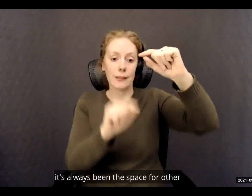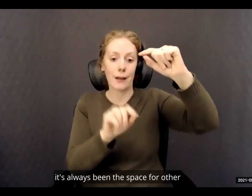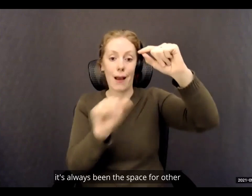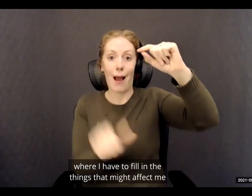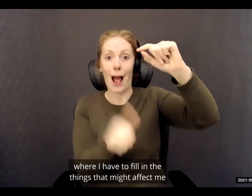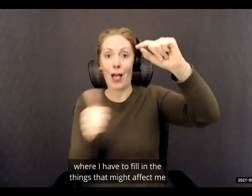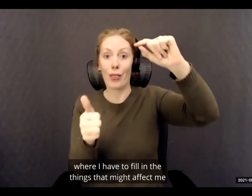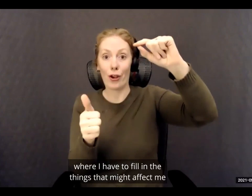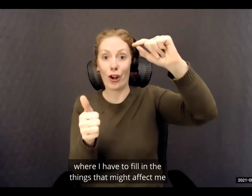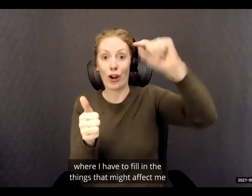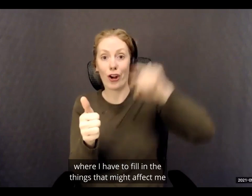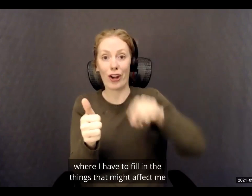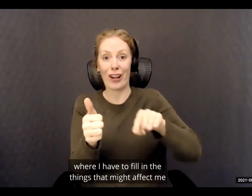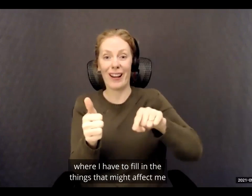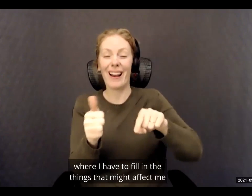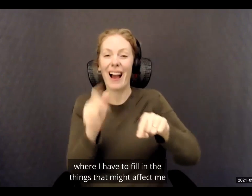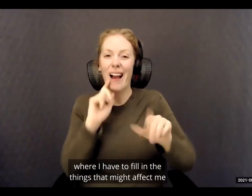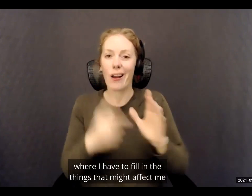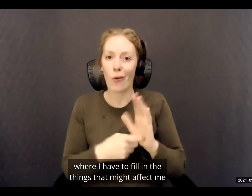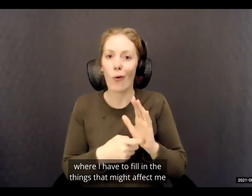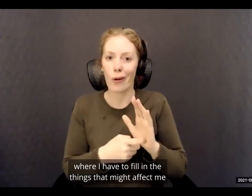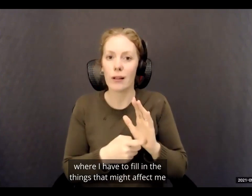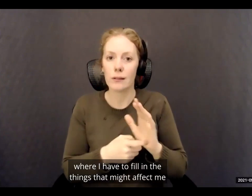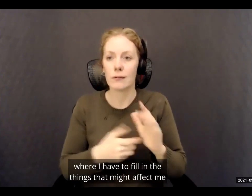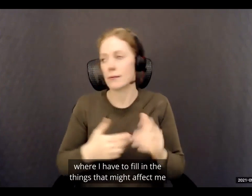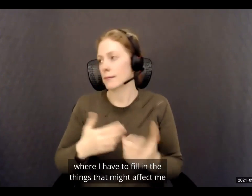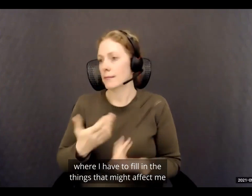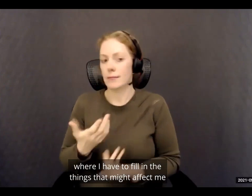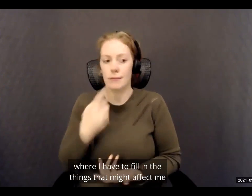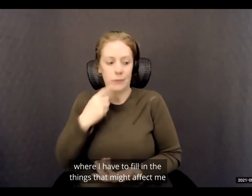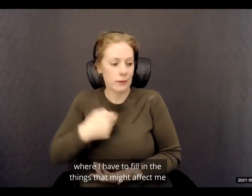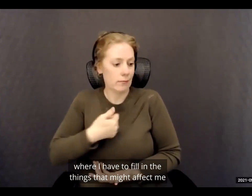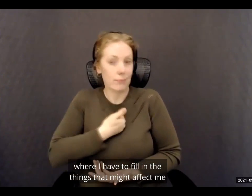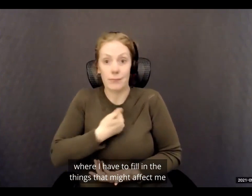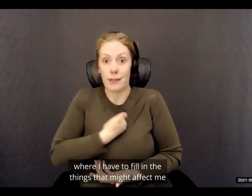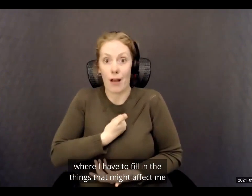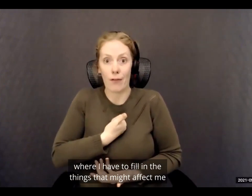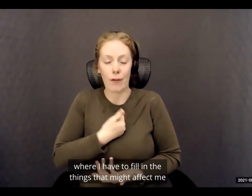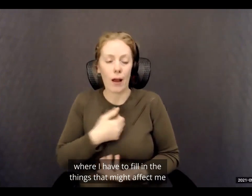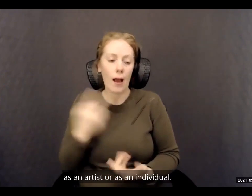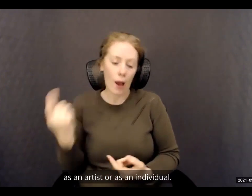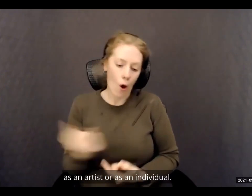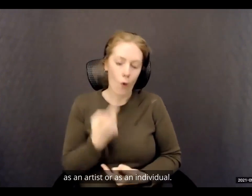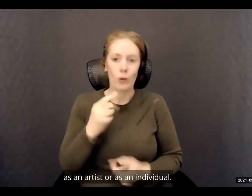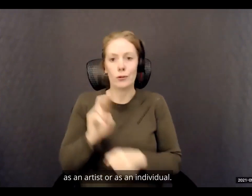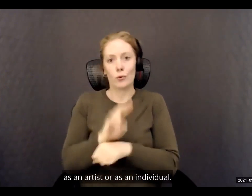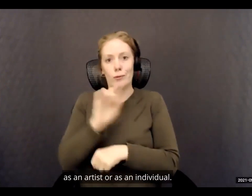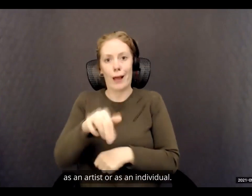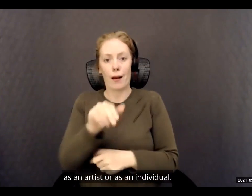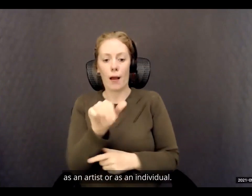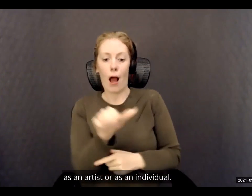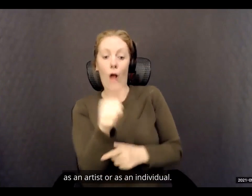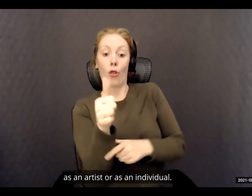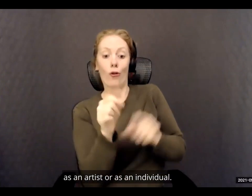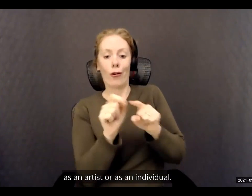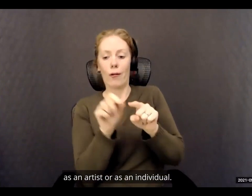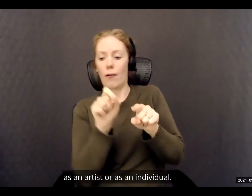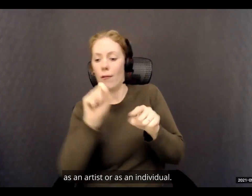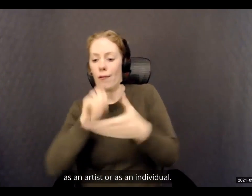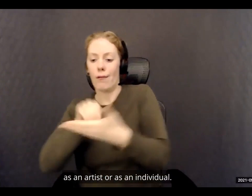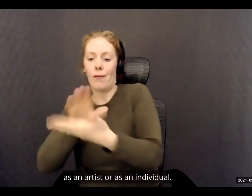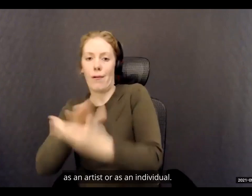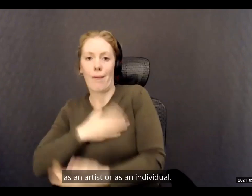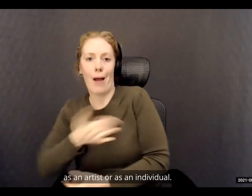other where I have to fill in the things that might affect me as an artist or